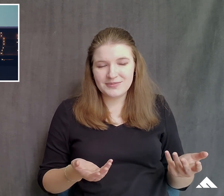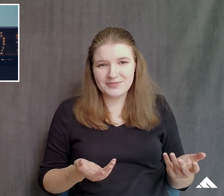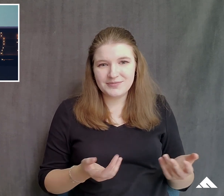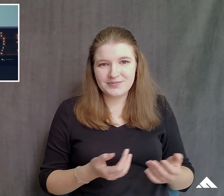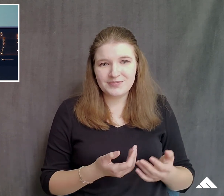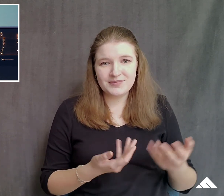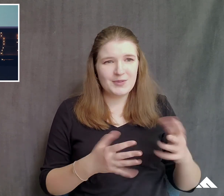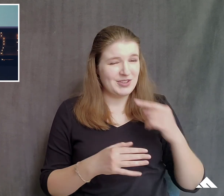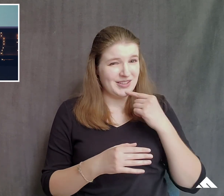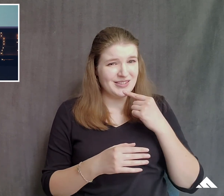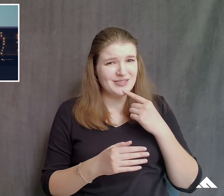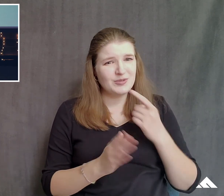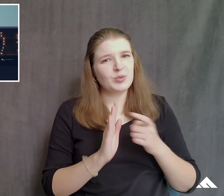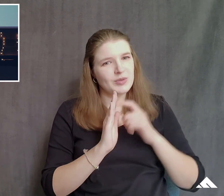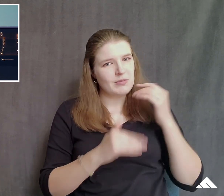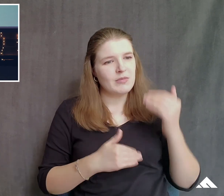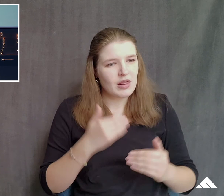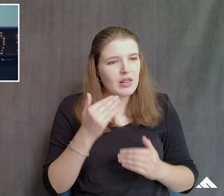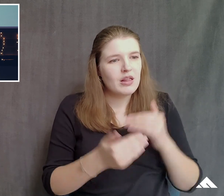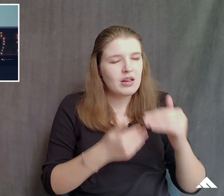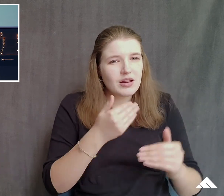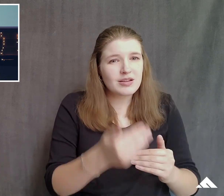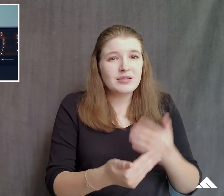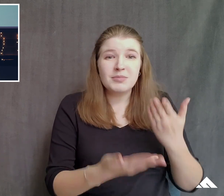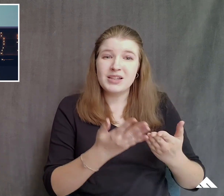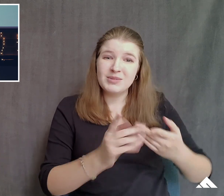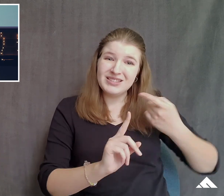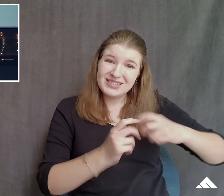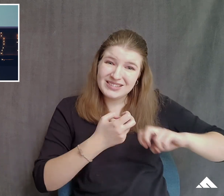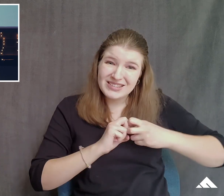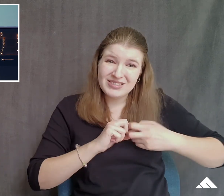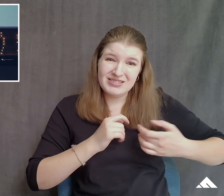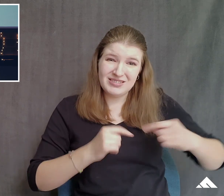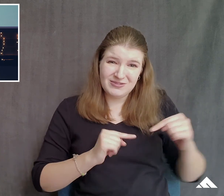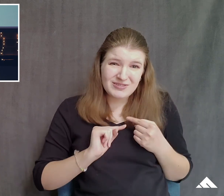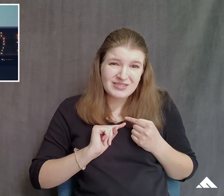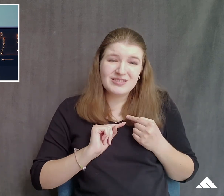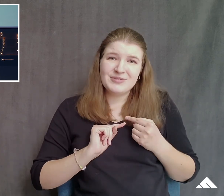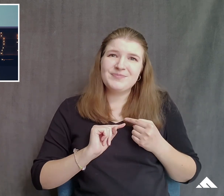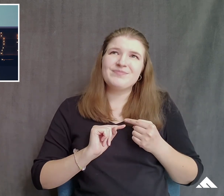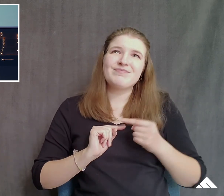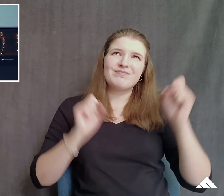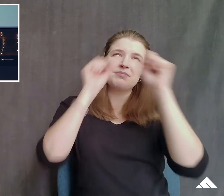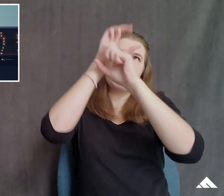As I said, it's a process. You may have to imagine yourself nailing this again and again and again and again to Jesus'